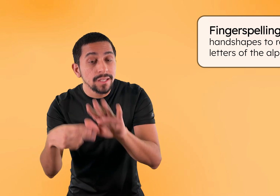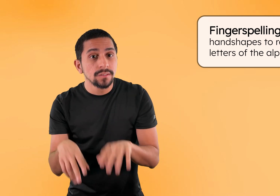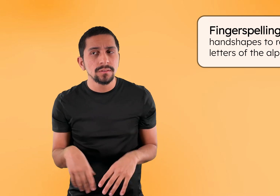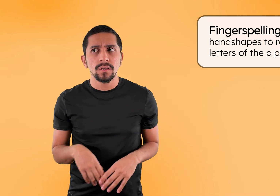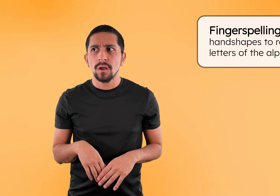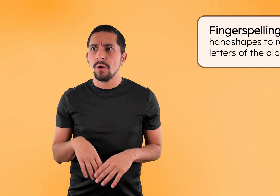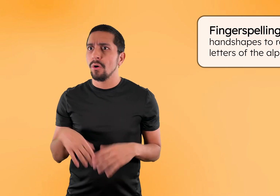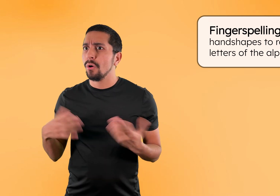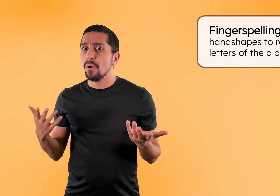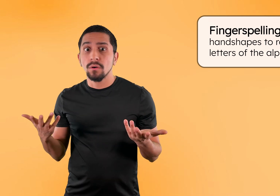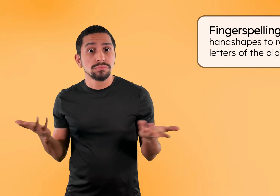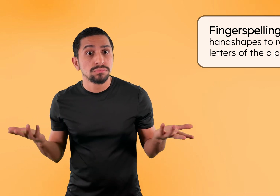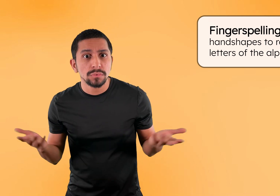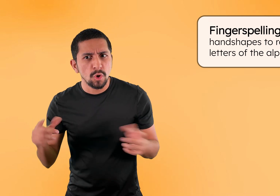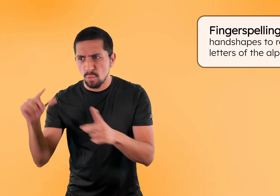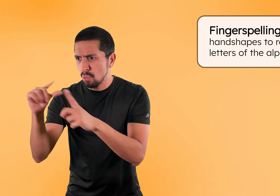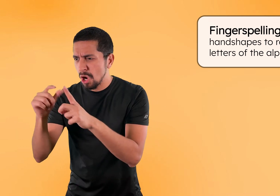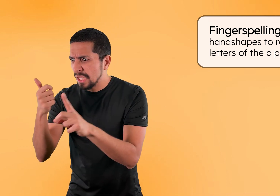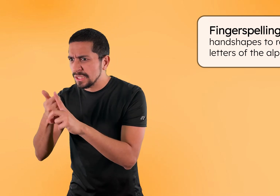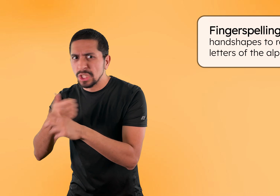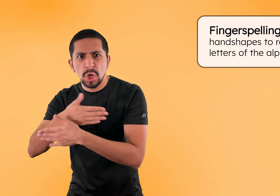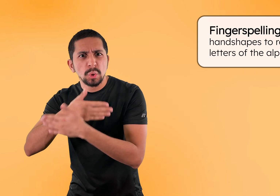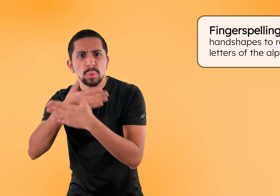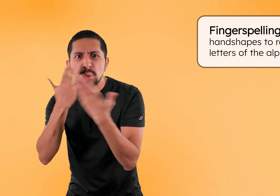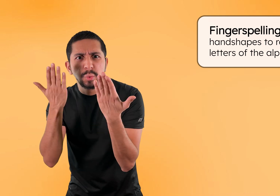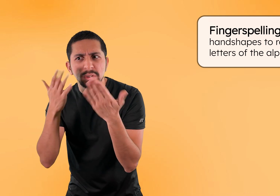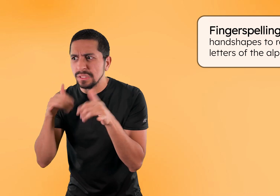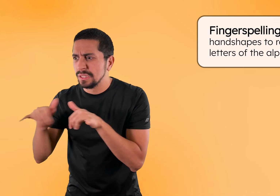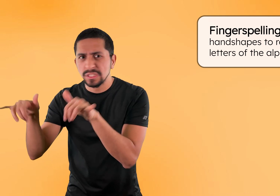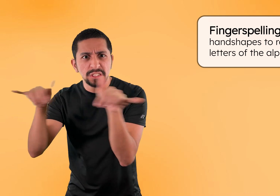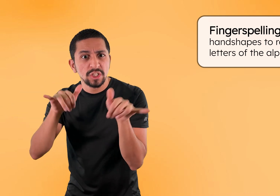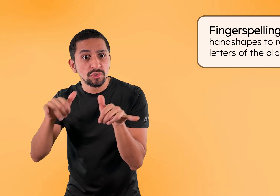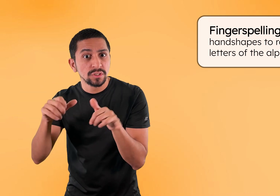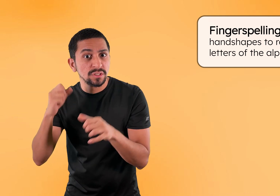brands, or words that don't have a standard sign.